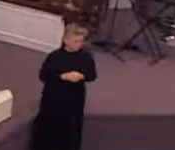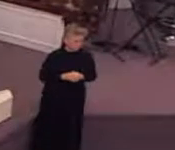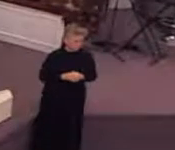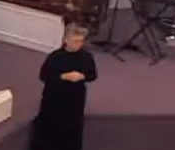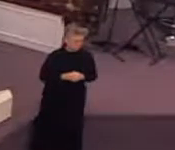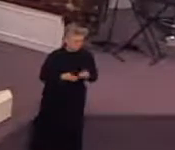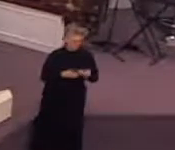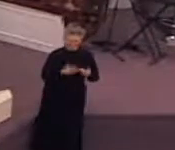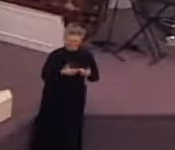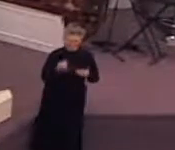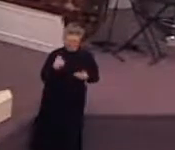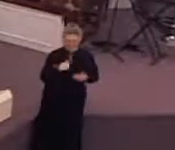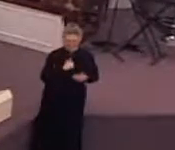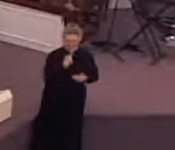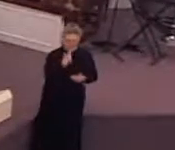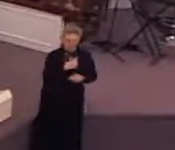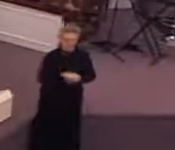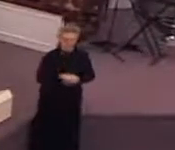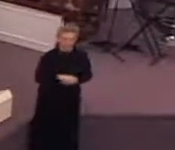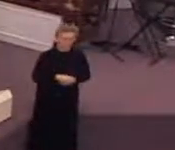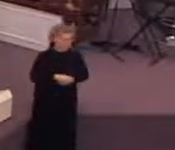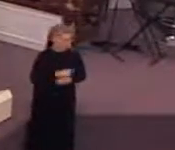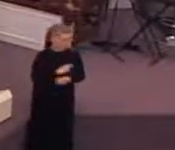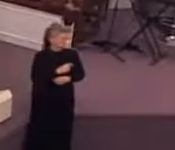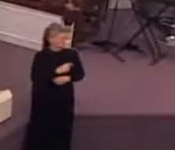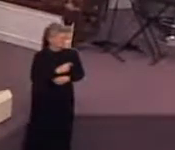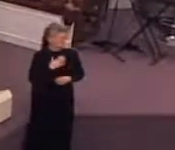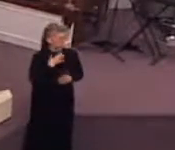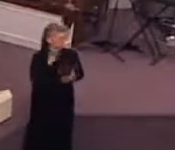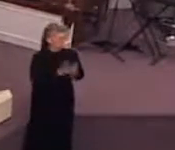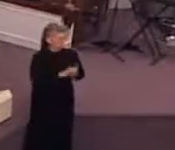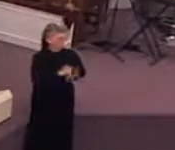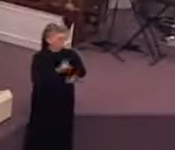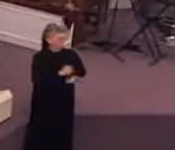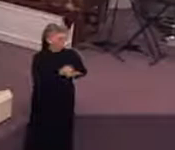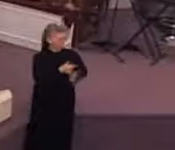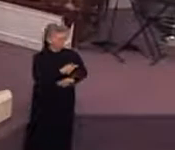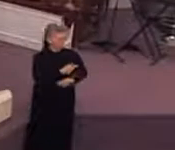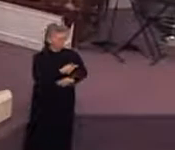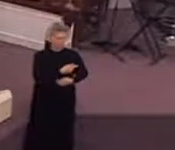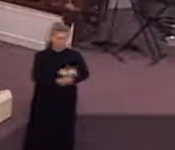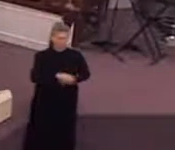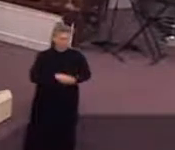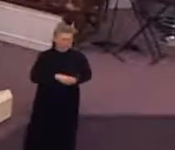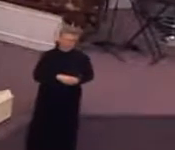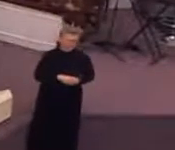It's easy for us to look over and say, well, it's my wife that needs some help.